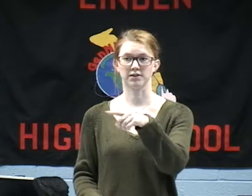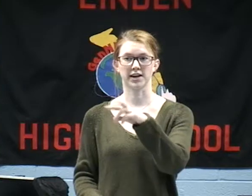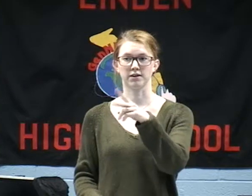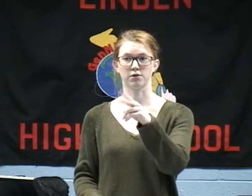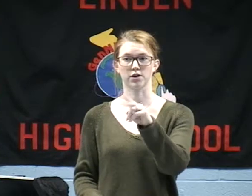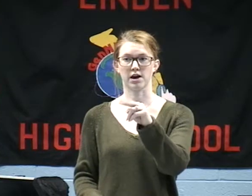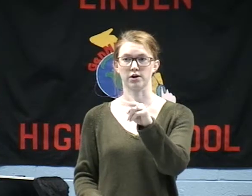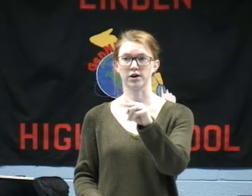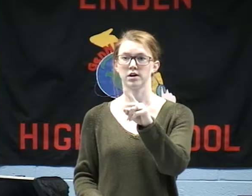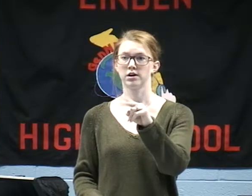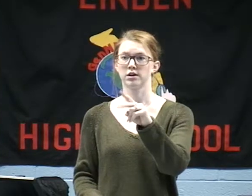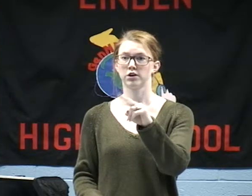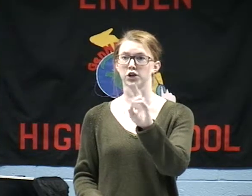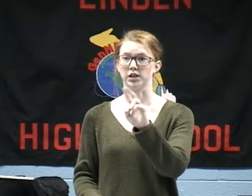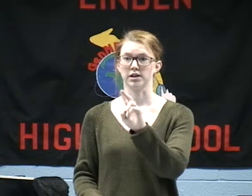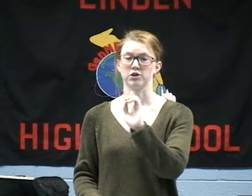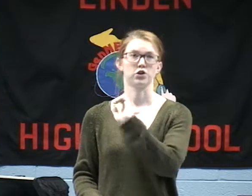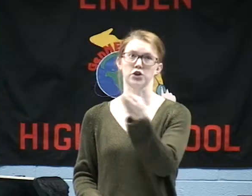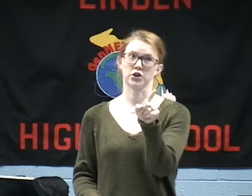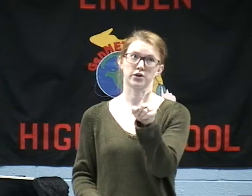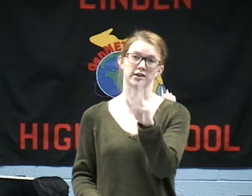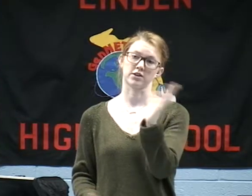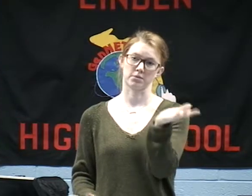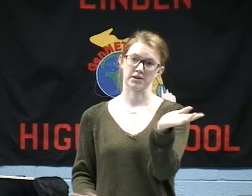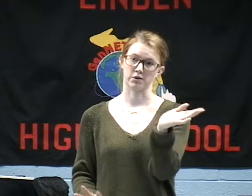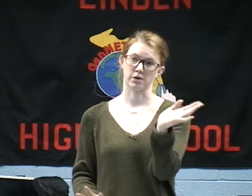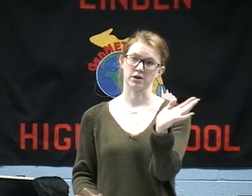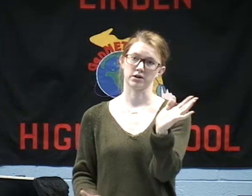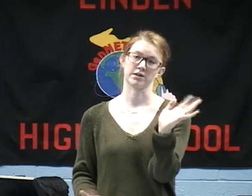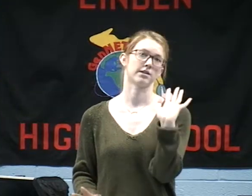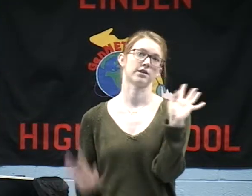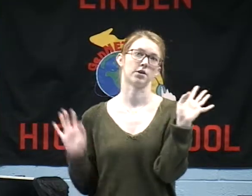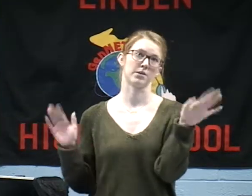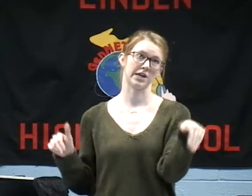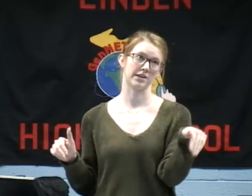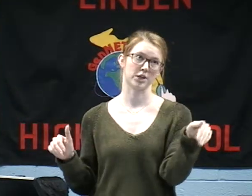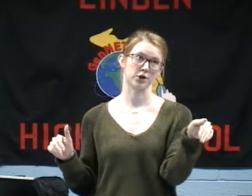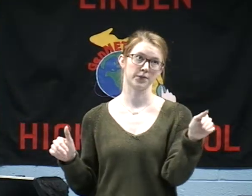second and fourth hour early. Just you guys because you're my 0 hour. So I'm being nice to you.